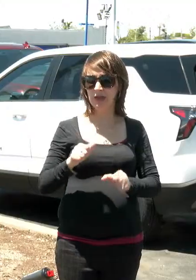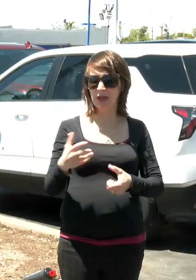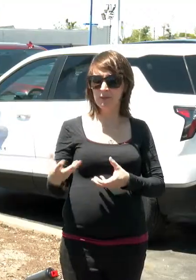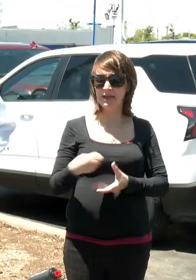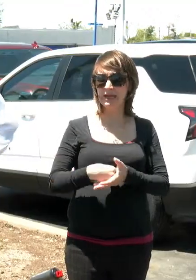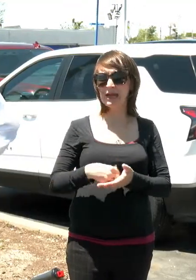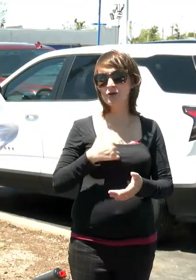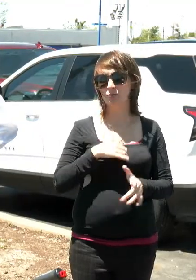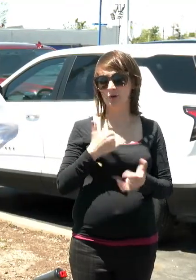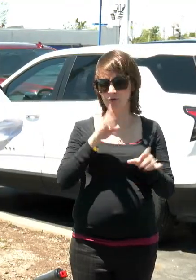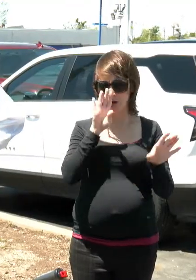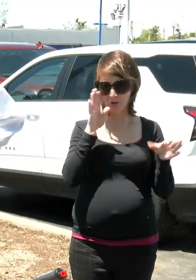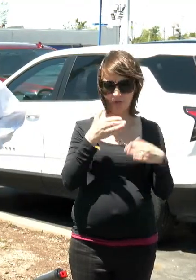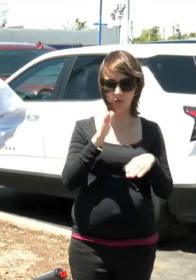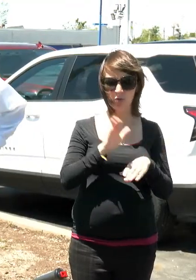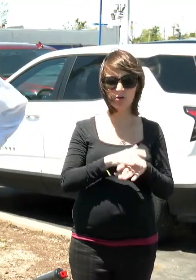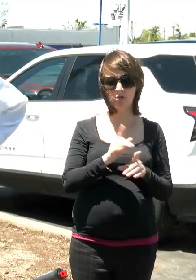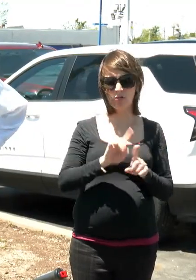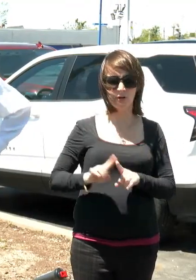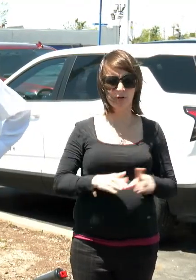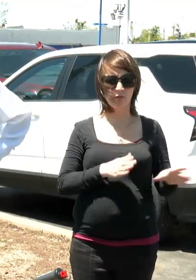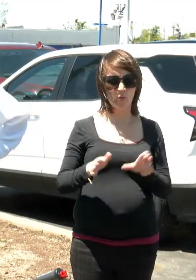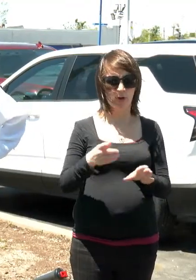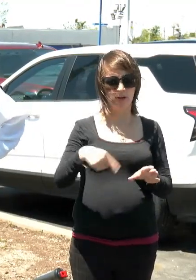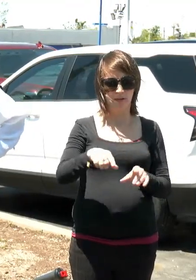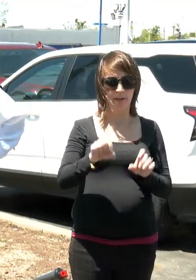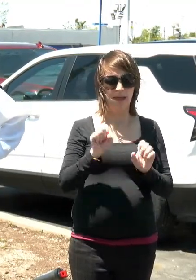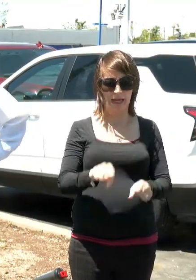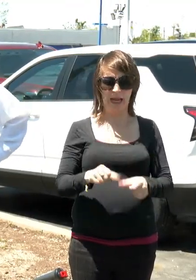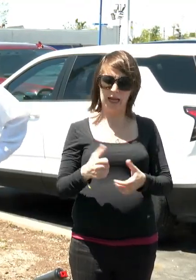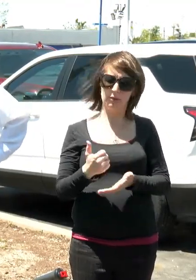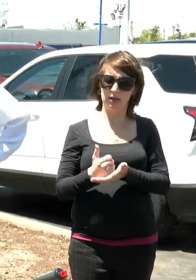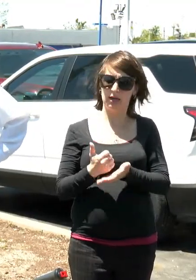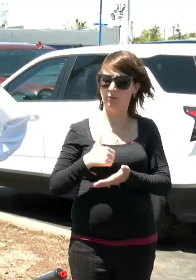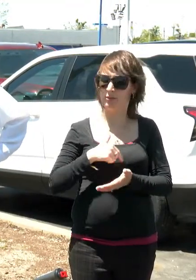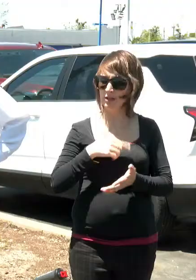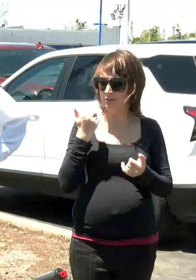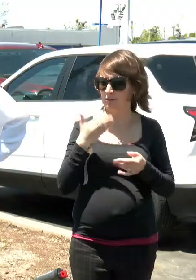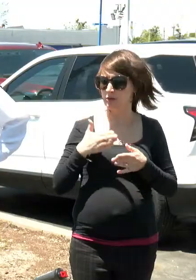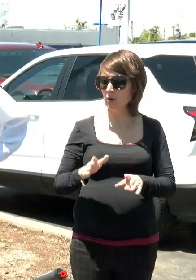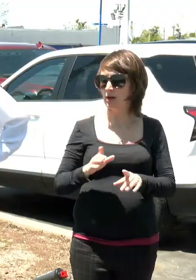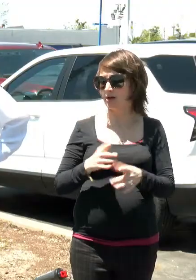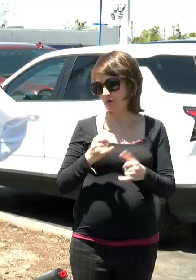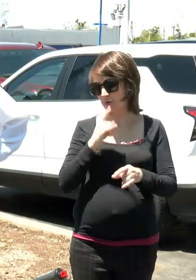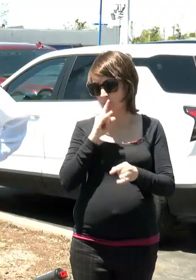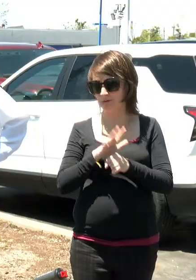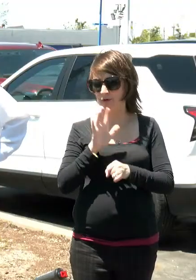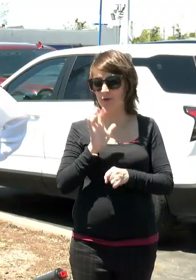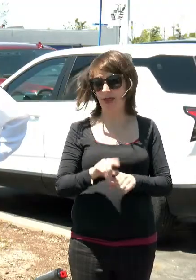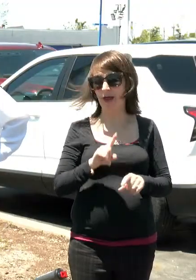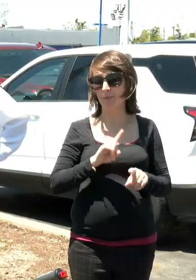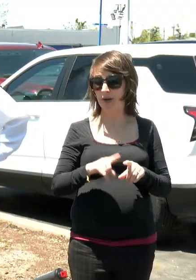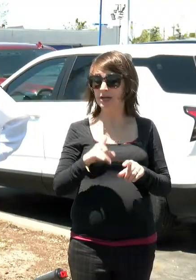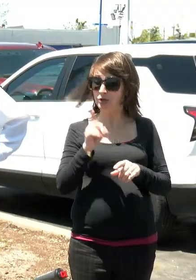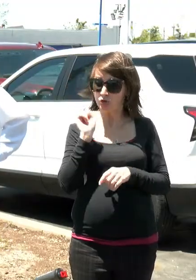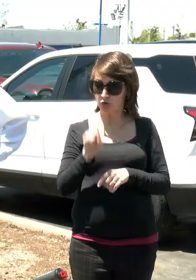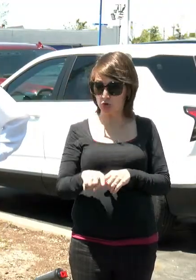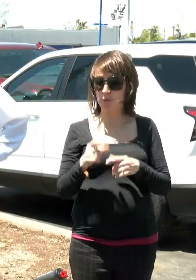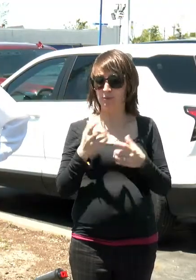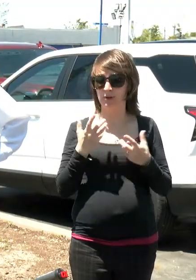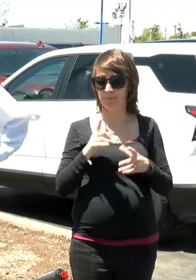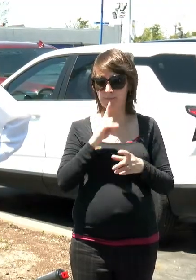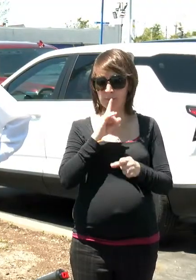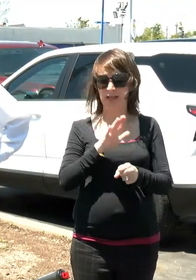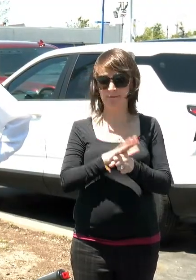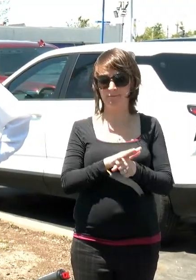honing in on the ways in which we believe that they can be engaged, but that's not confirmed right now. It should be confirmed, however,